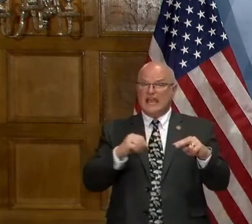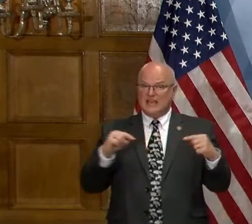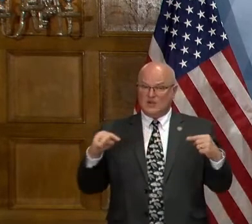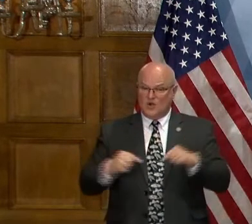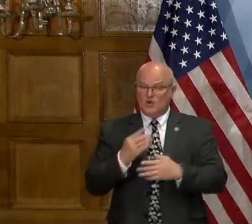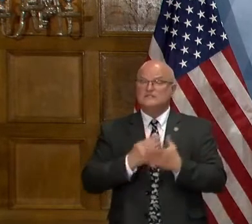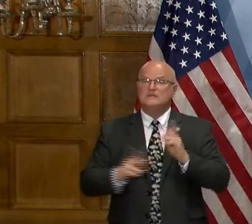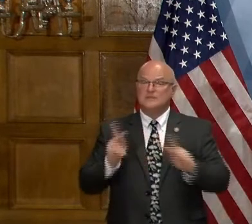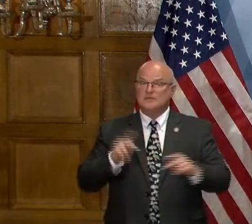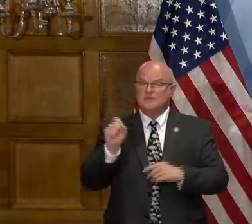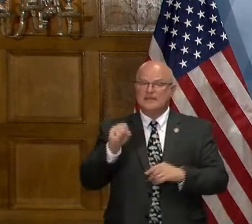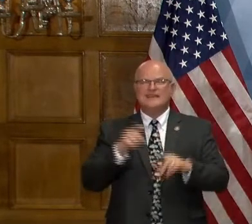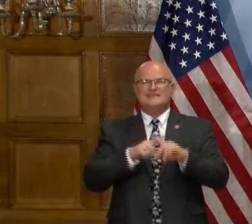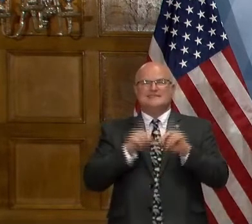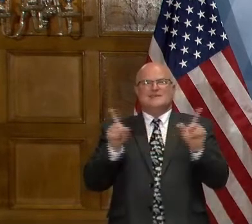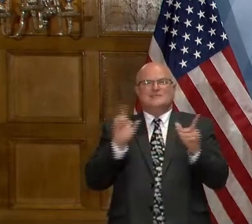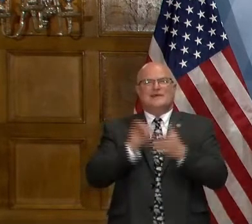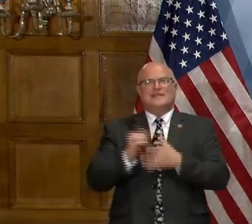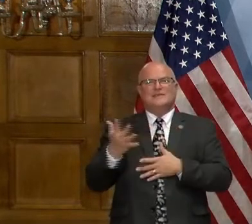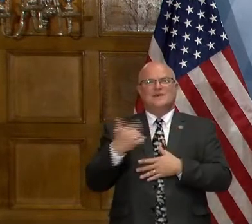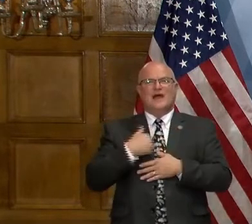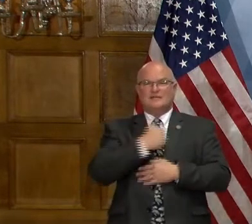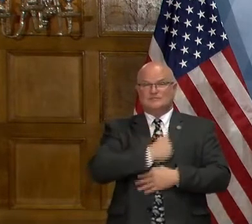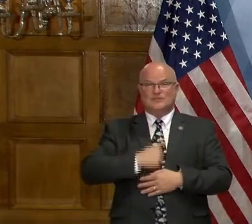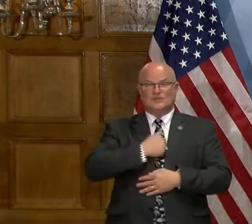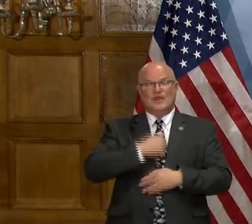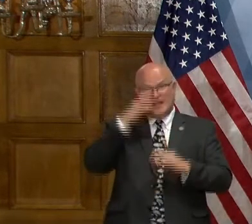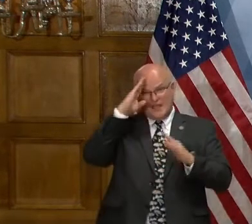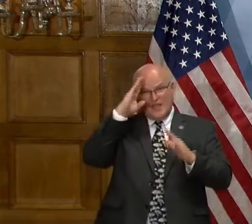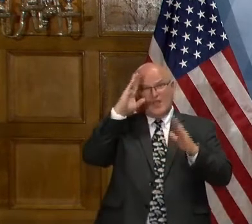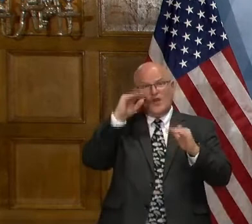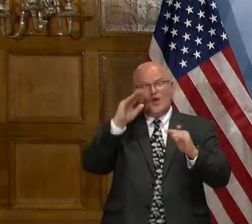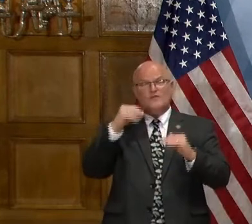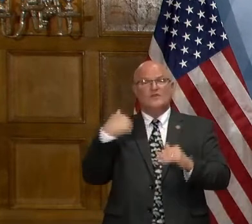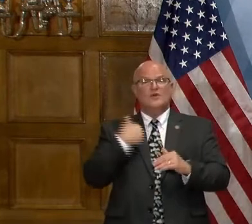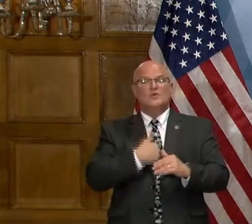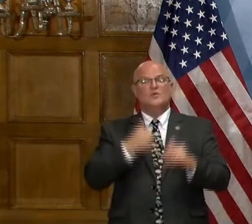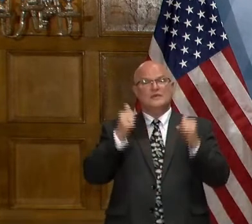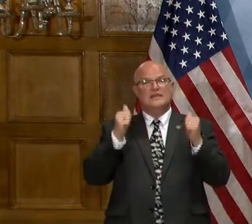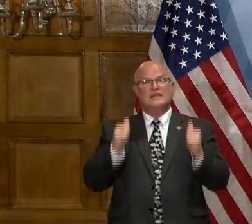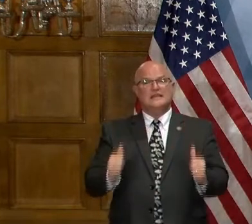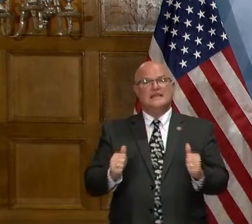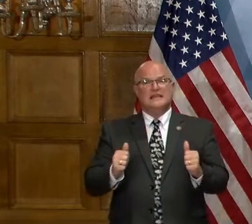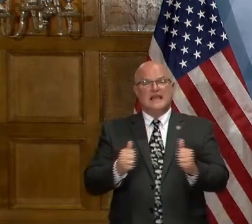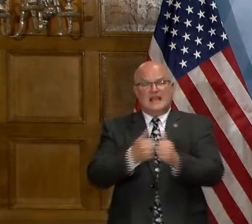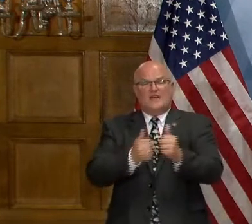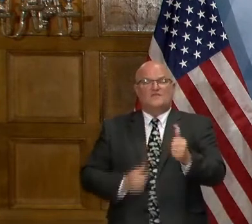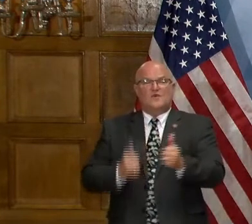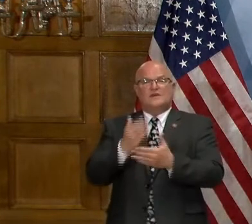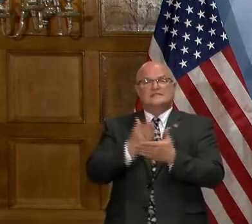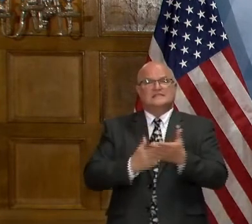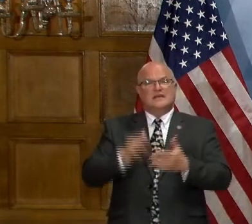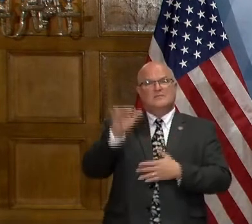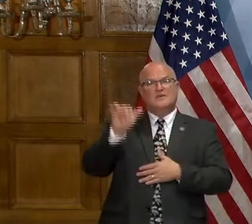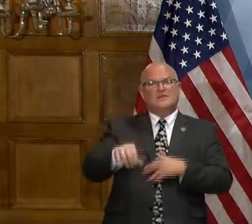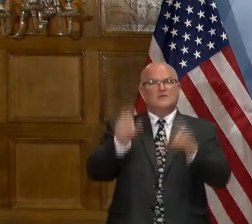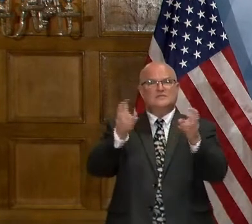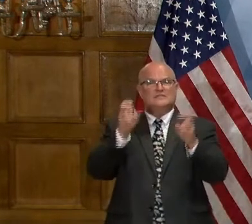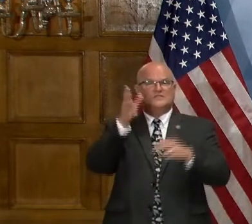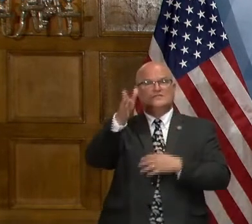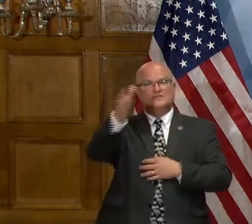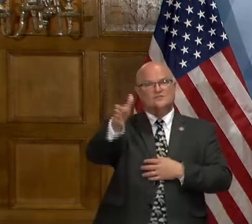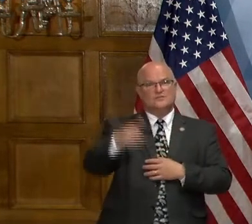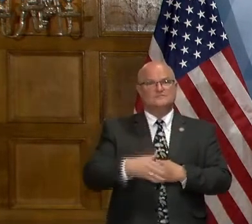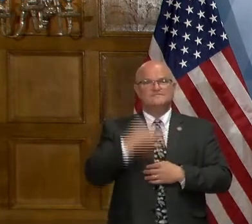some people. So that's what I regret, and hopefully we can avoid some of those issues in the